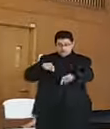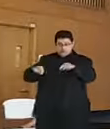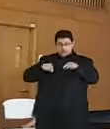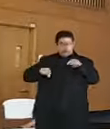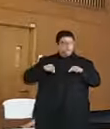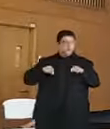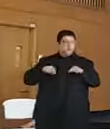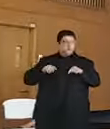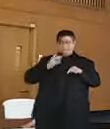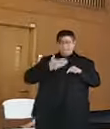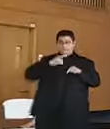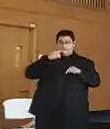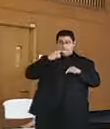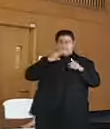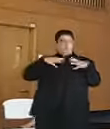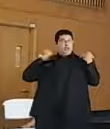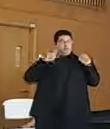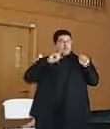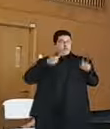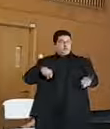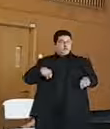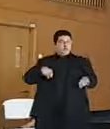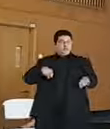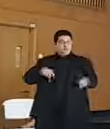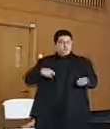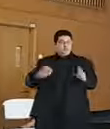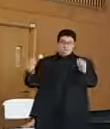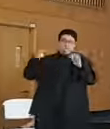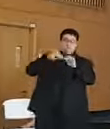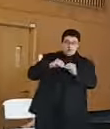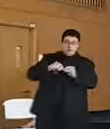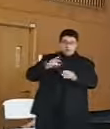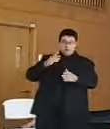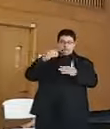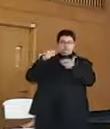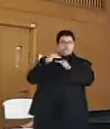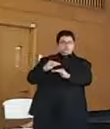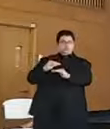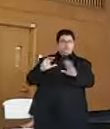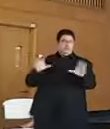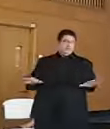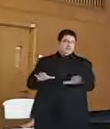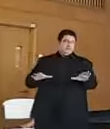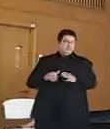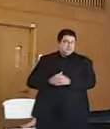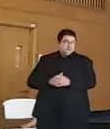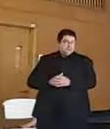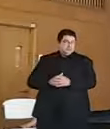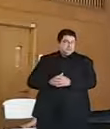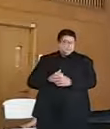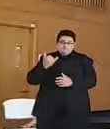in our public health orders. Start to put more public health restrictions on activities in the community. If